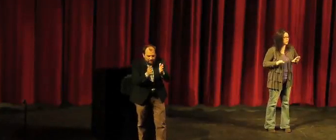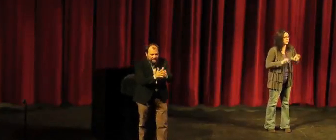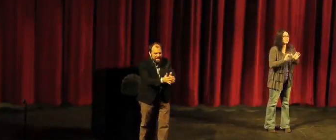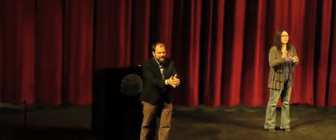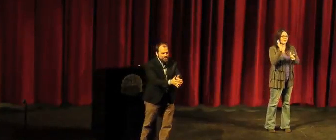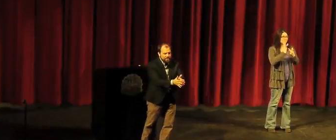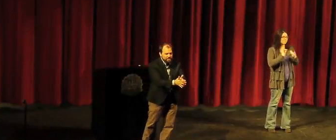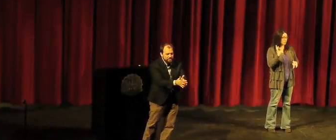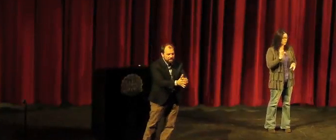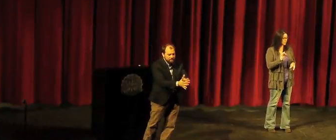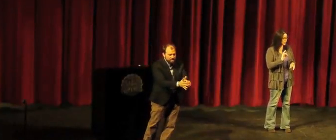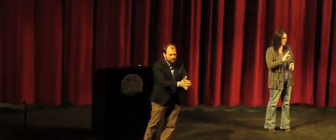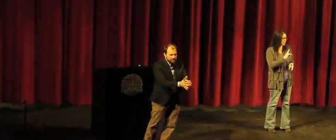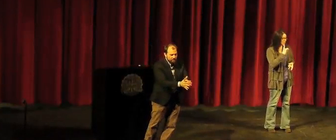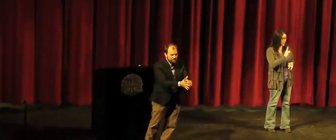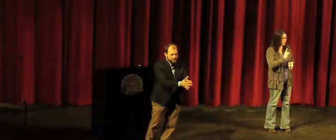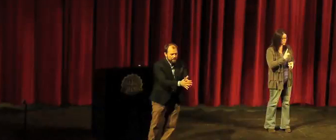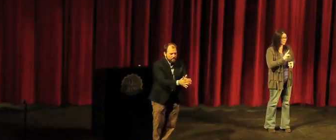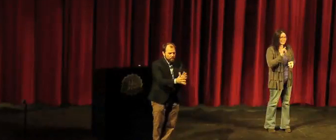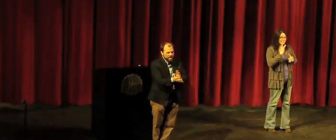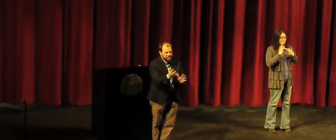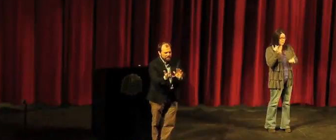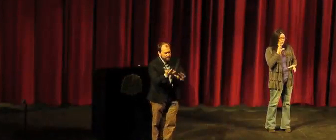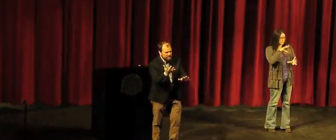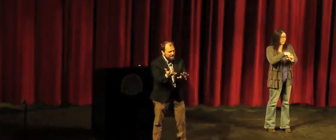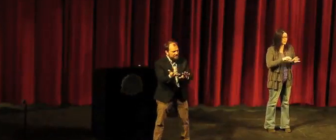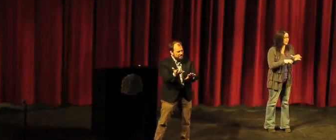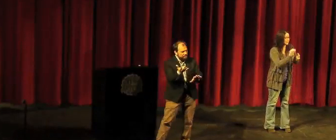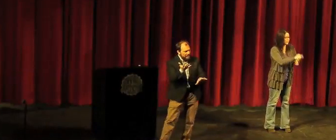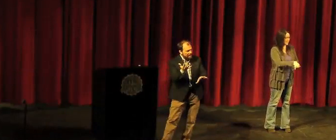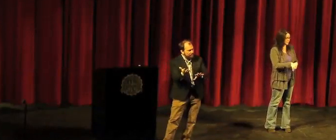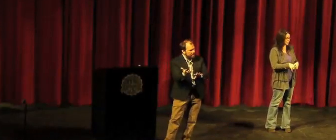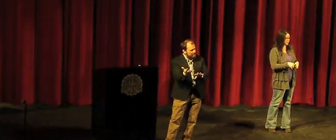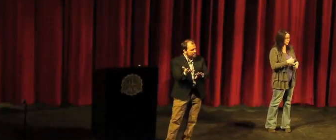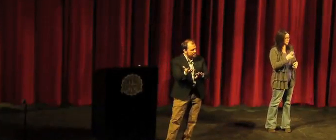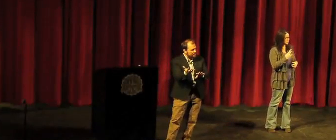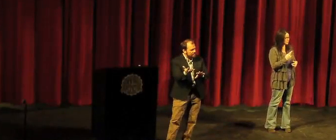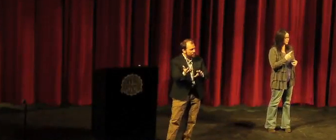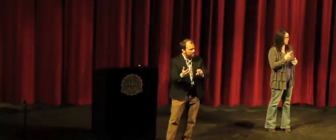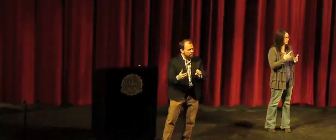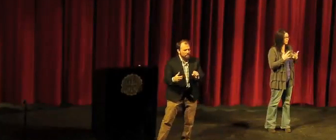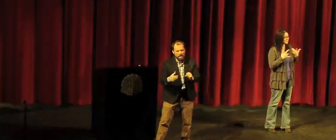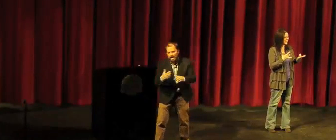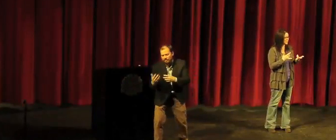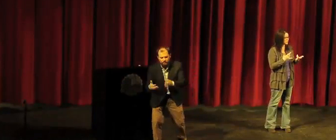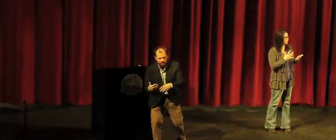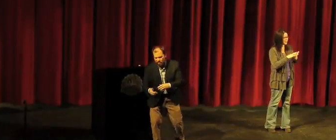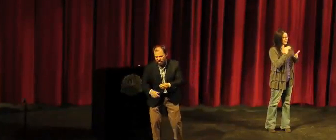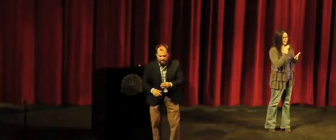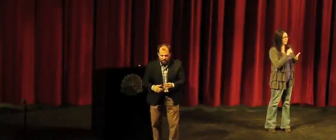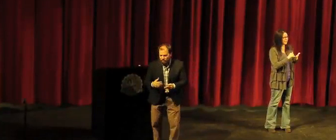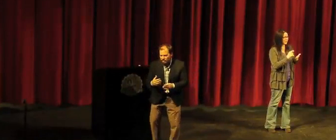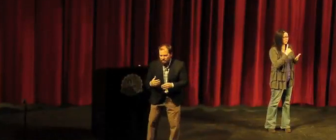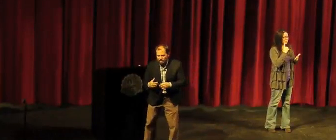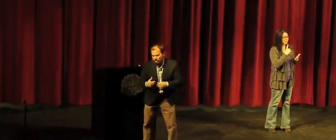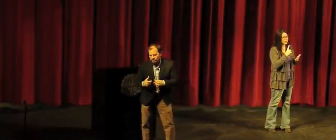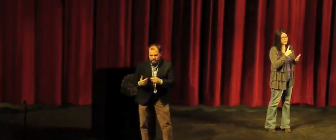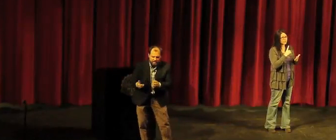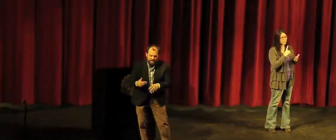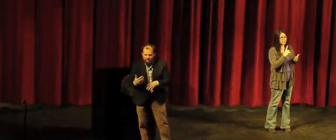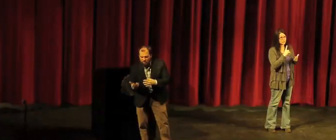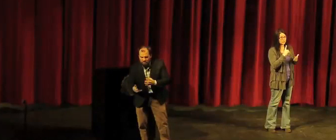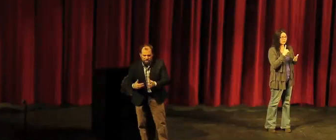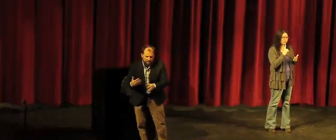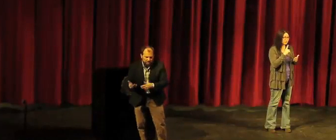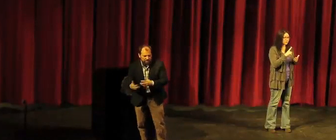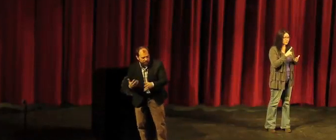are habitations of the Spirit. We have a bit of a tendency to bifurcate these things, and we think, well, either we are these, you know, the